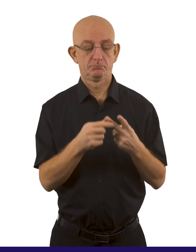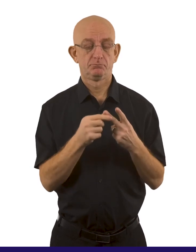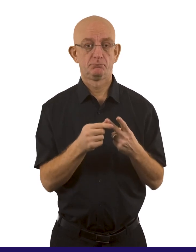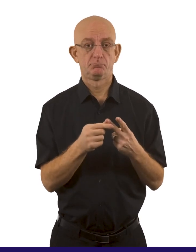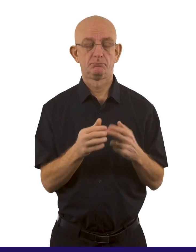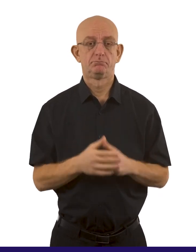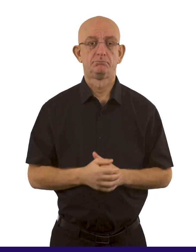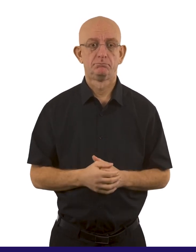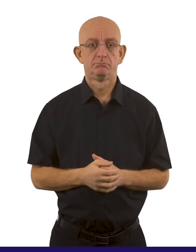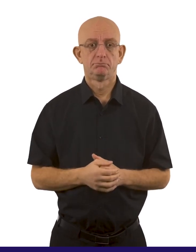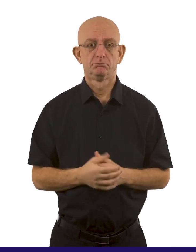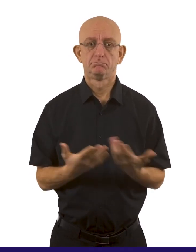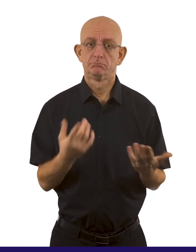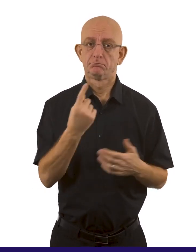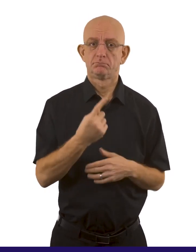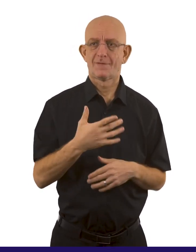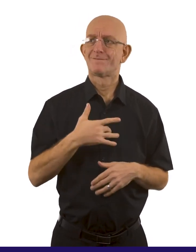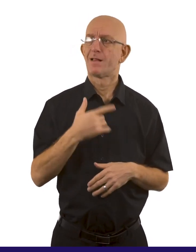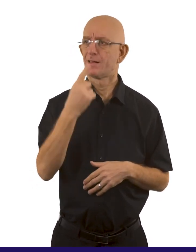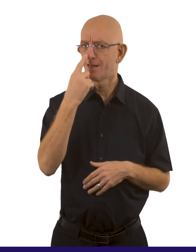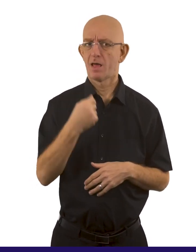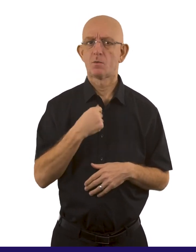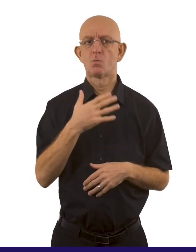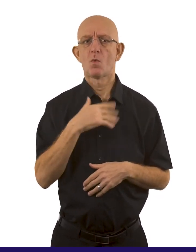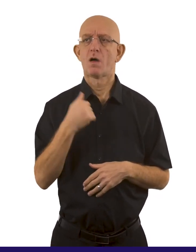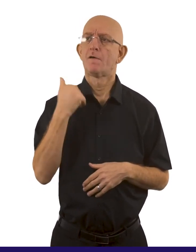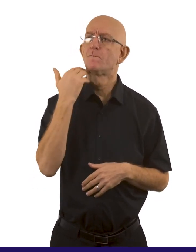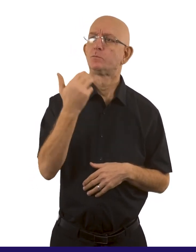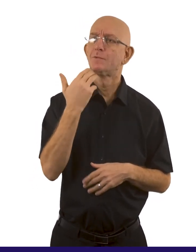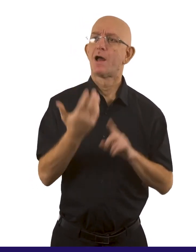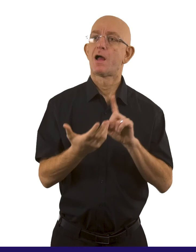I feel able to achieve what I want for my future.